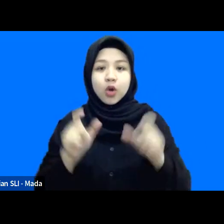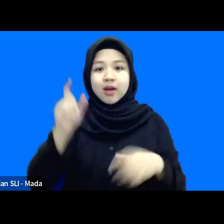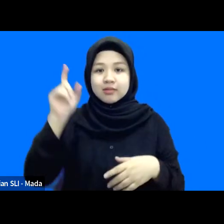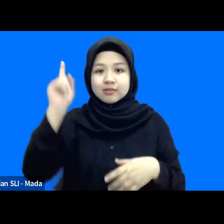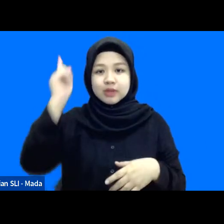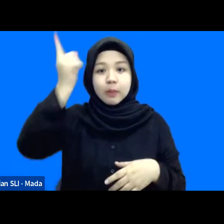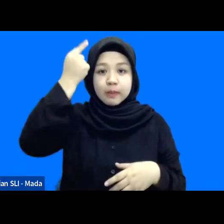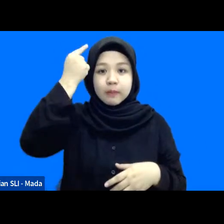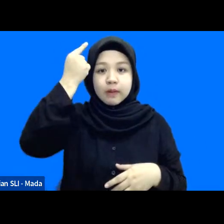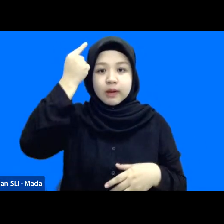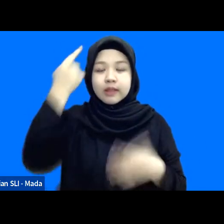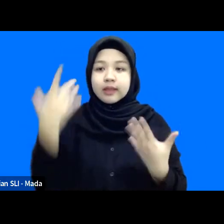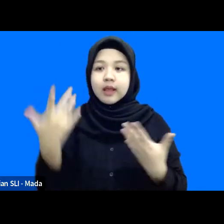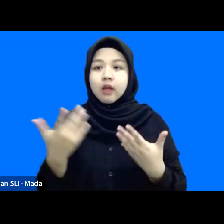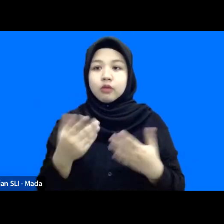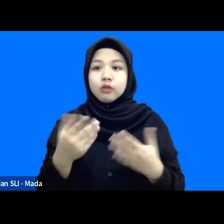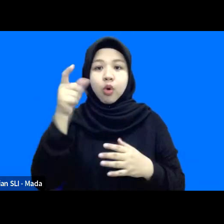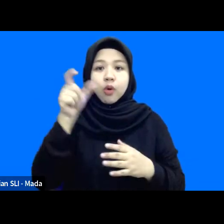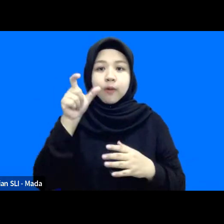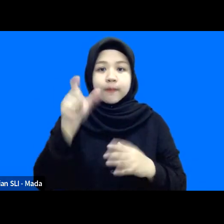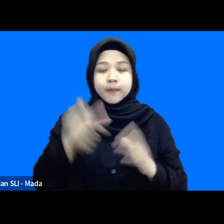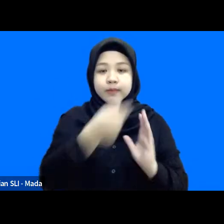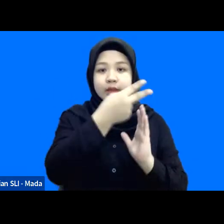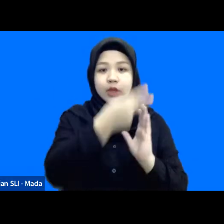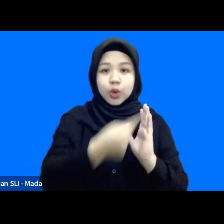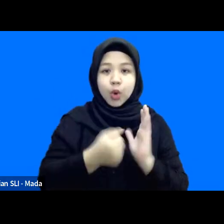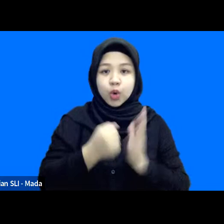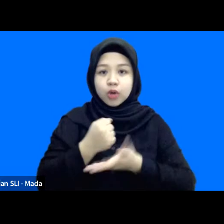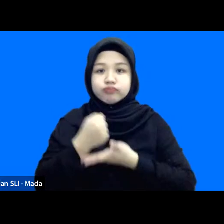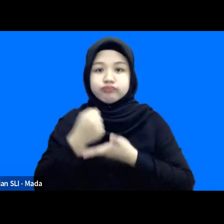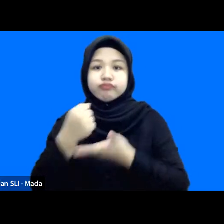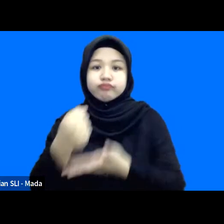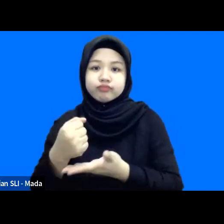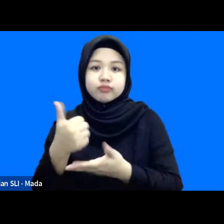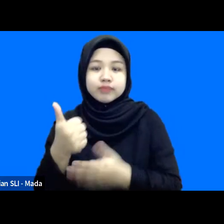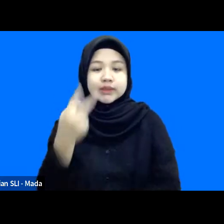to first of all really look into how they can